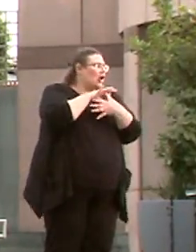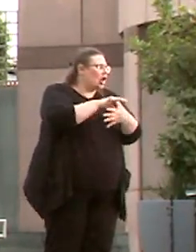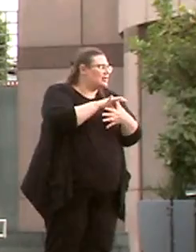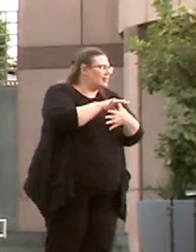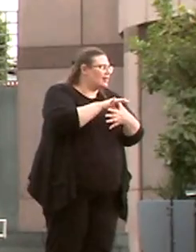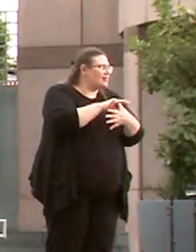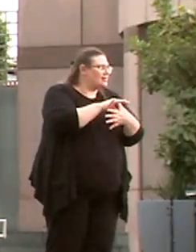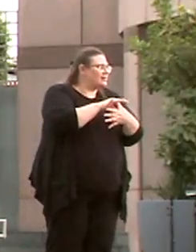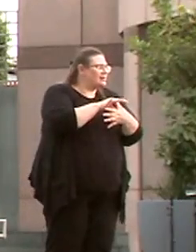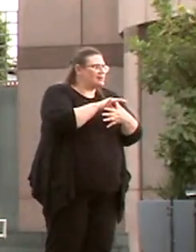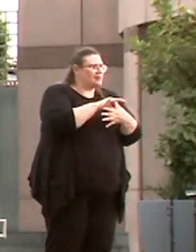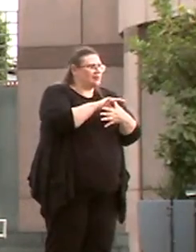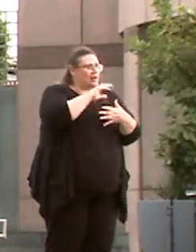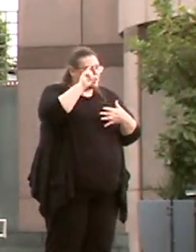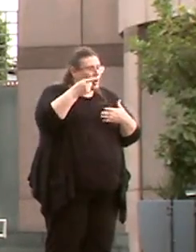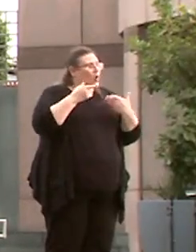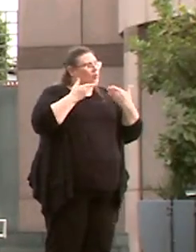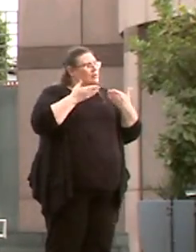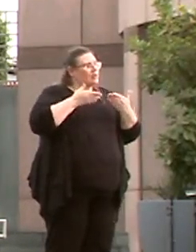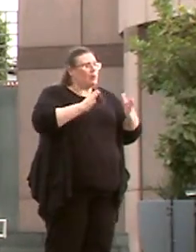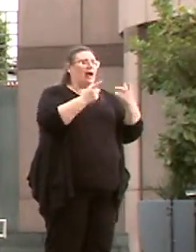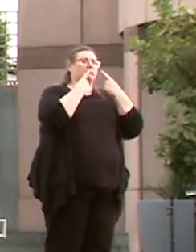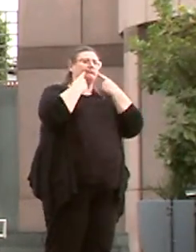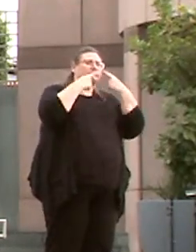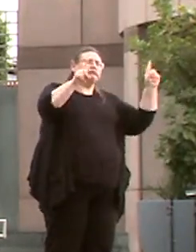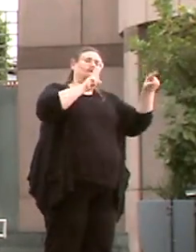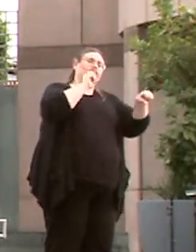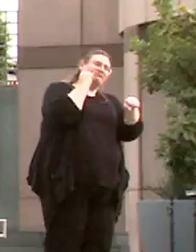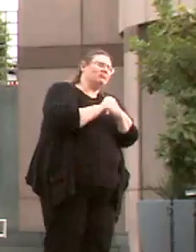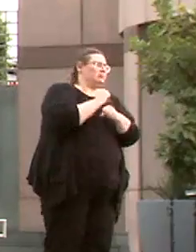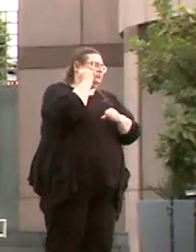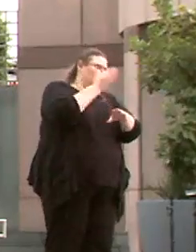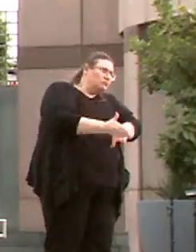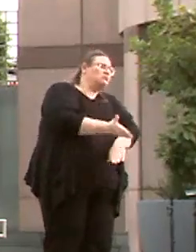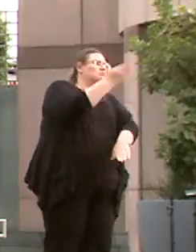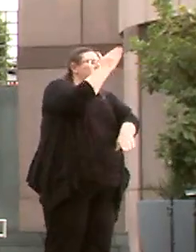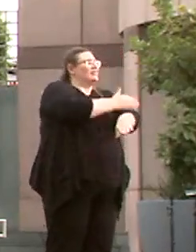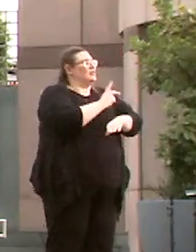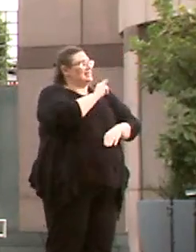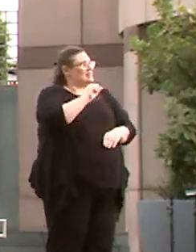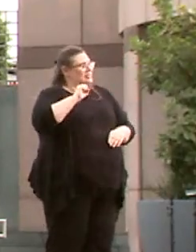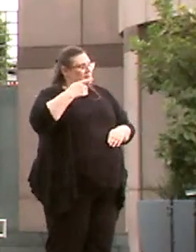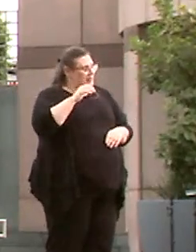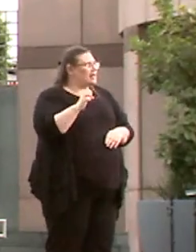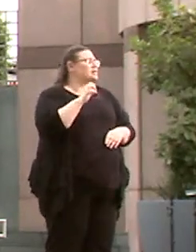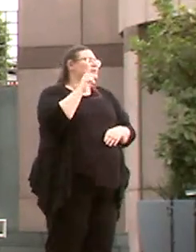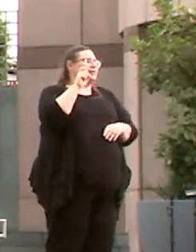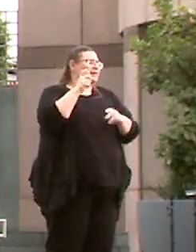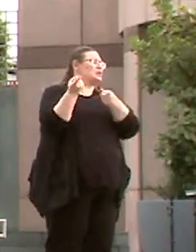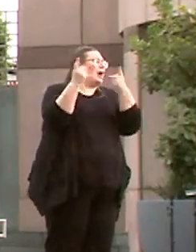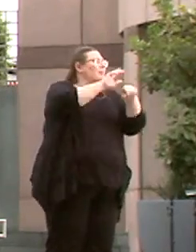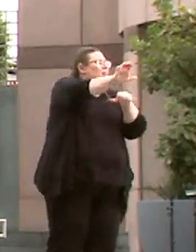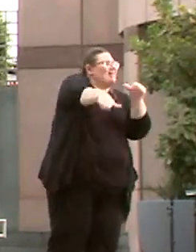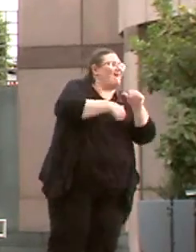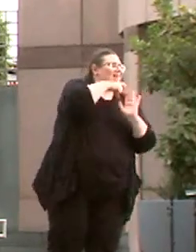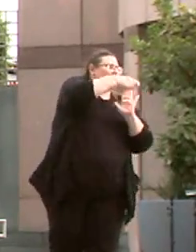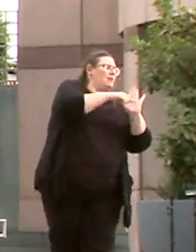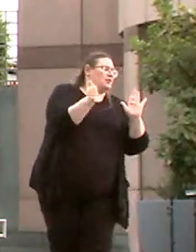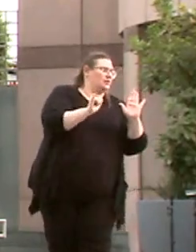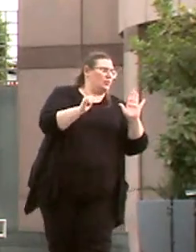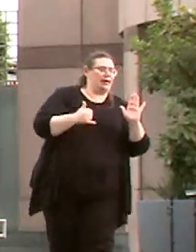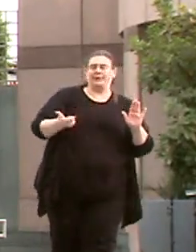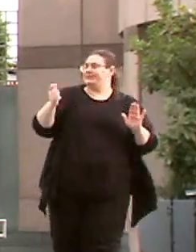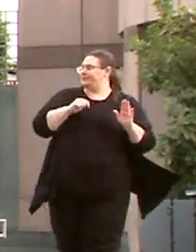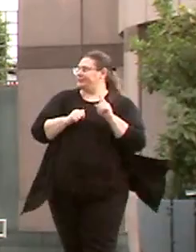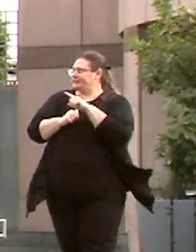think the only way we're going to see true progress in the disability space is seeing that same progress behind the scenes. I love what